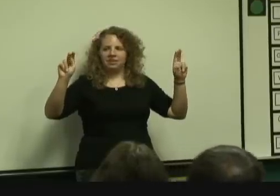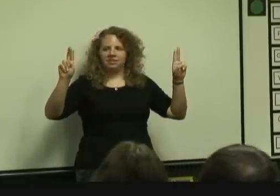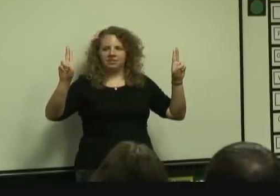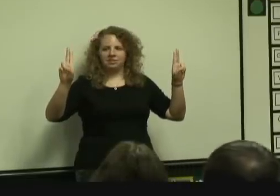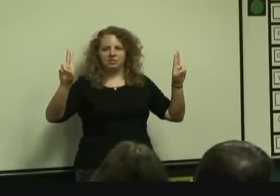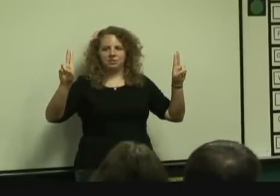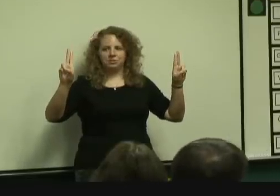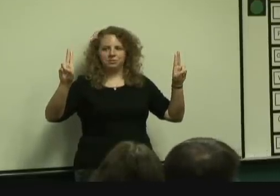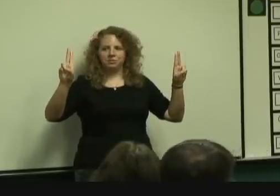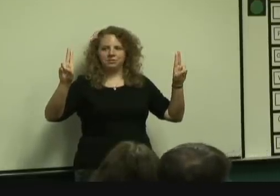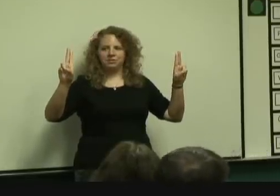T, U,